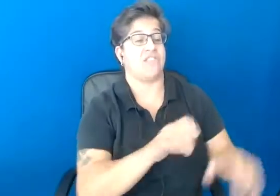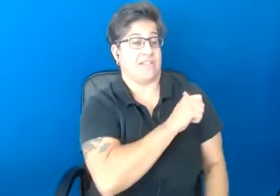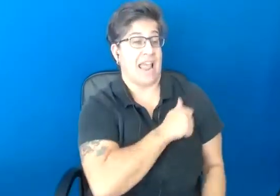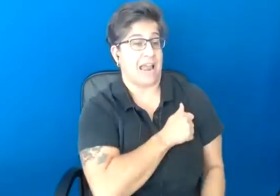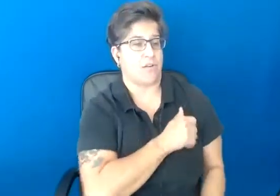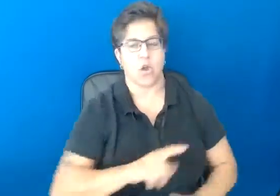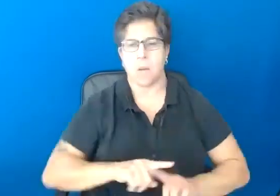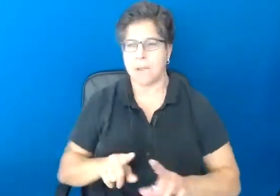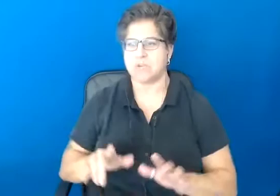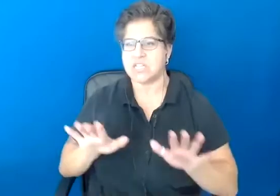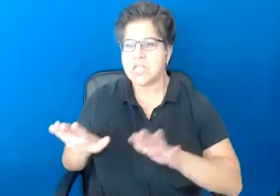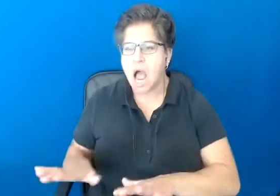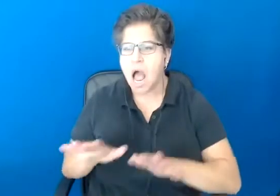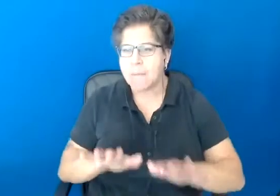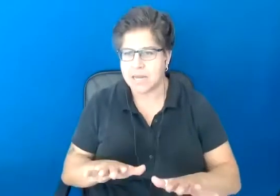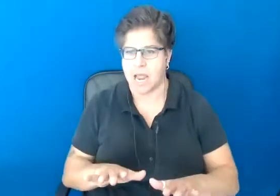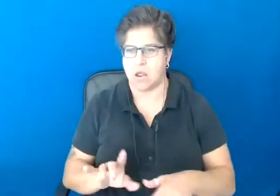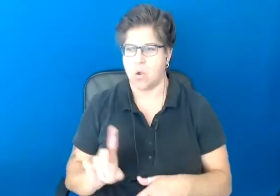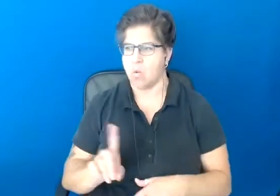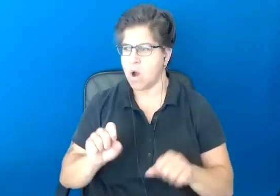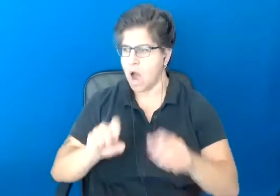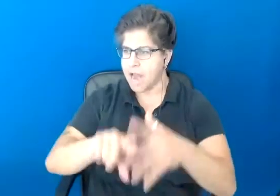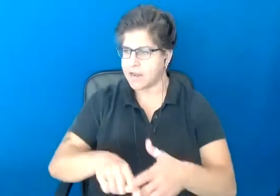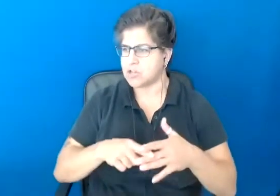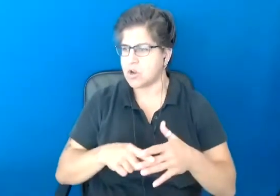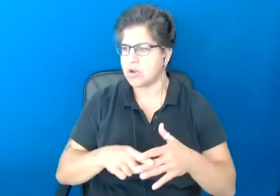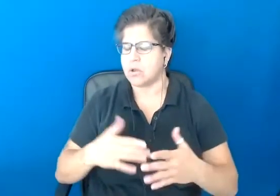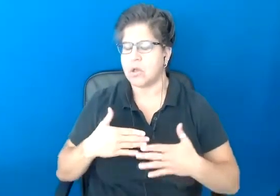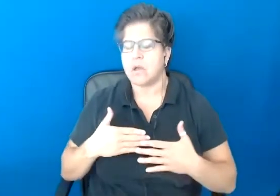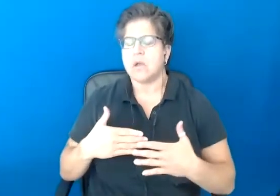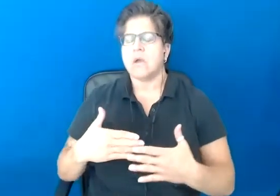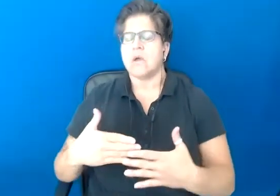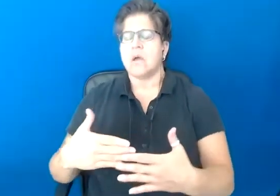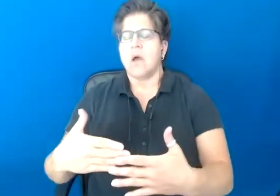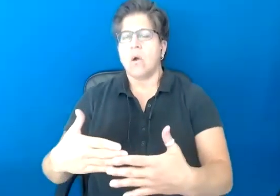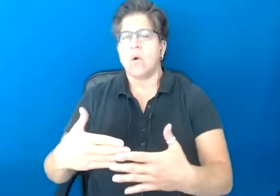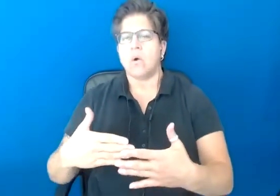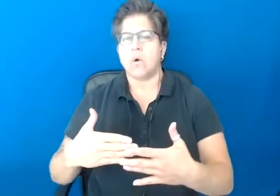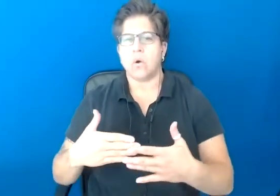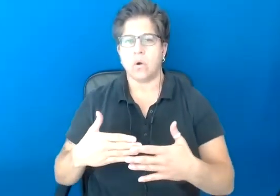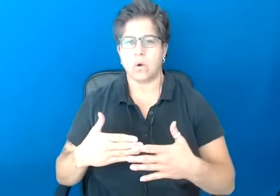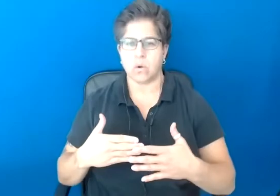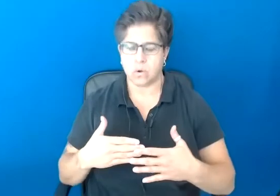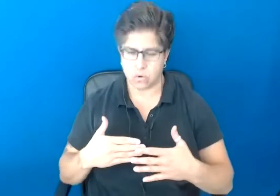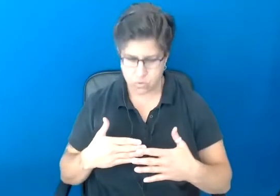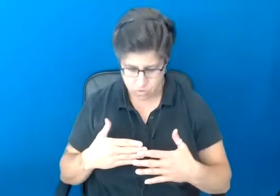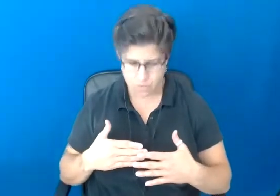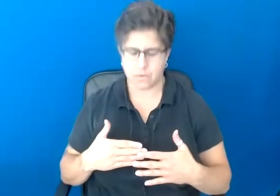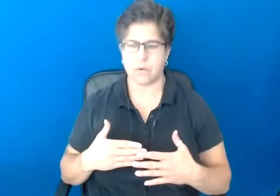take stock of what was going on. I think the beauty, or one of the many beauties of Al-Anon, is that it gives